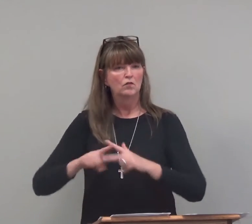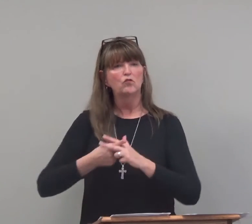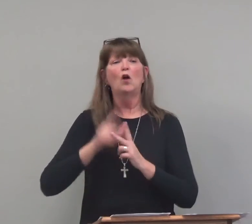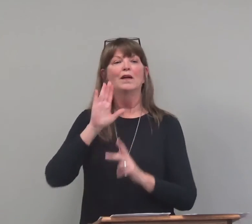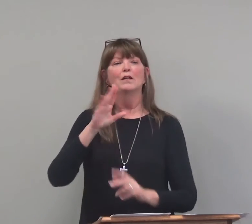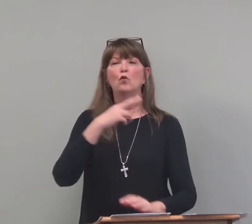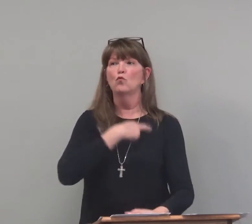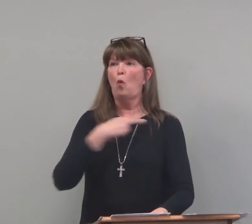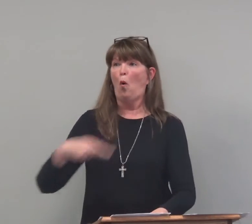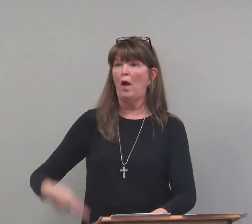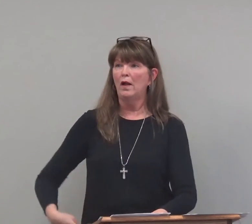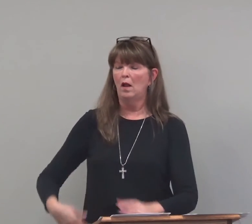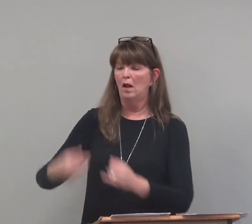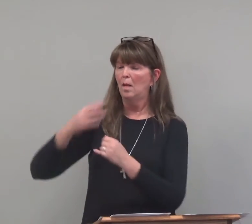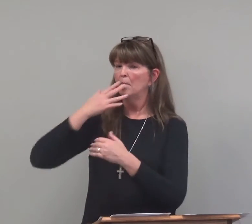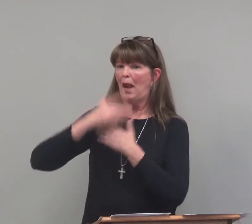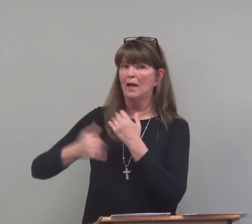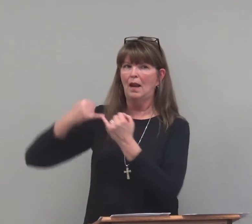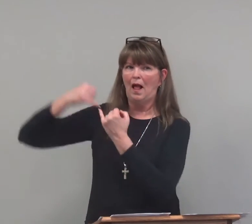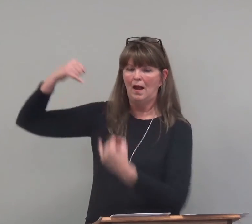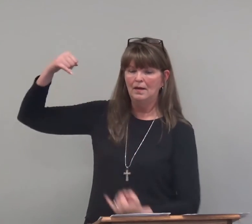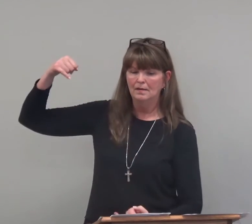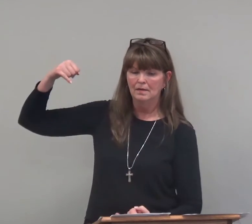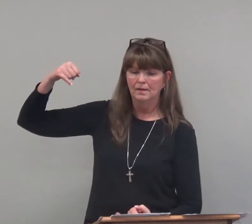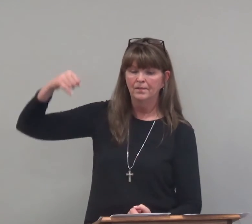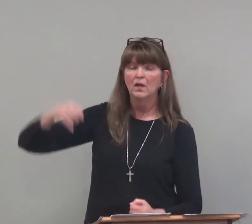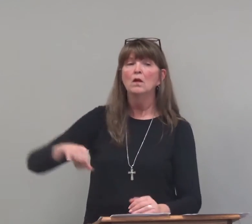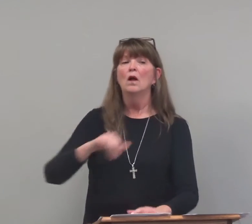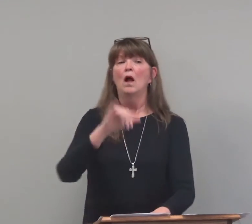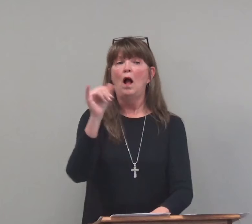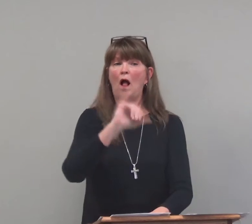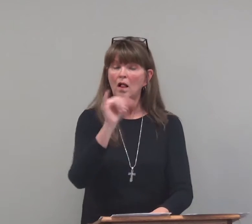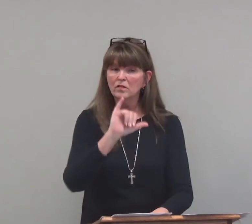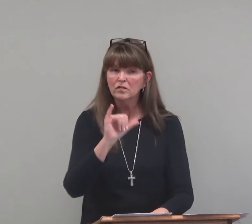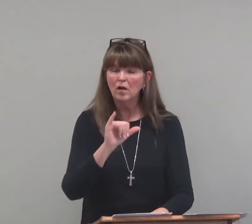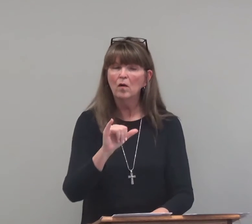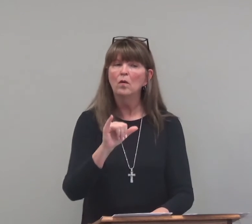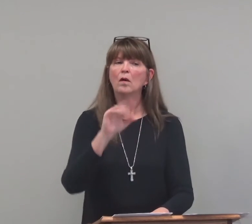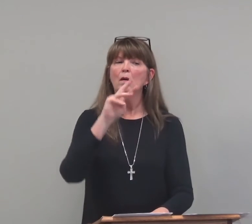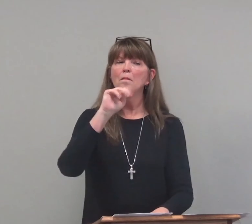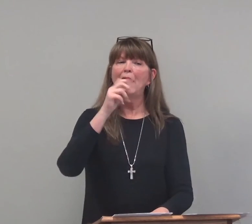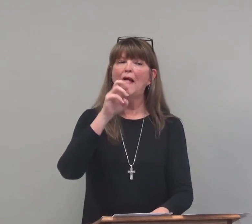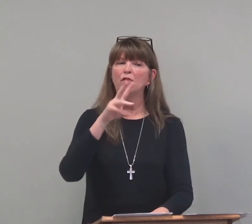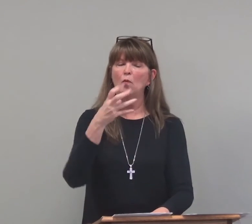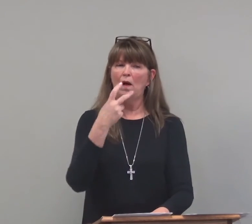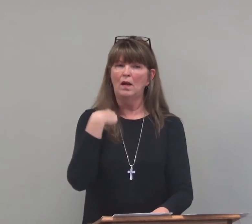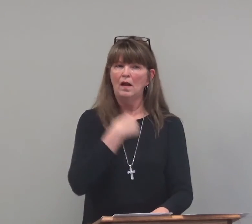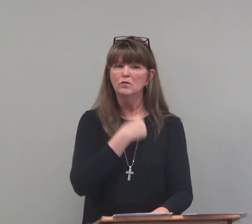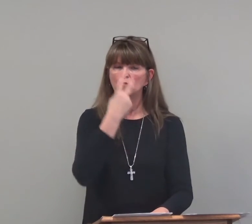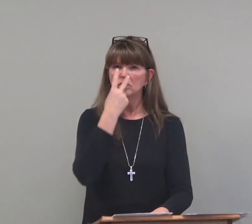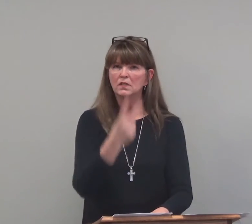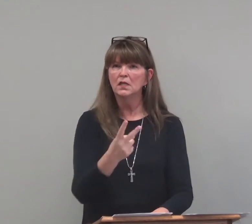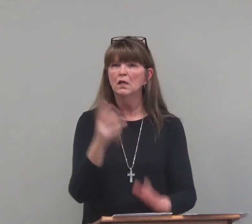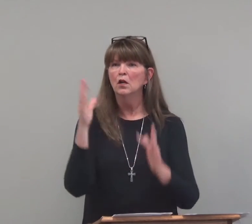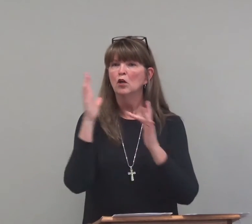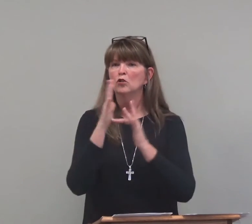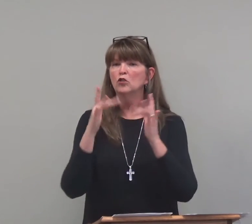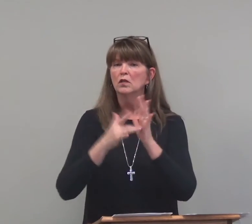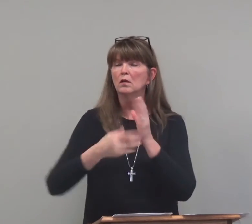also included royalty, King David. So he was a direct descendant of King David's bloodline. And Matthew also wanted us